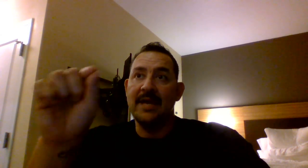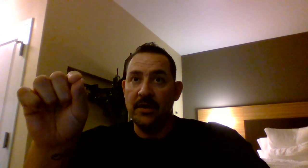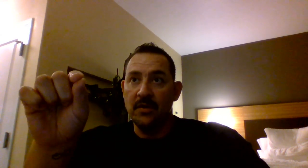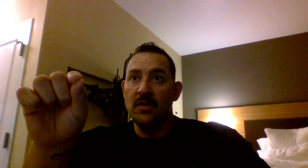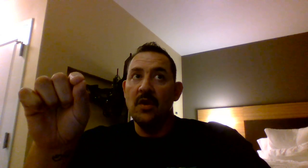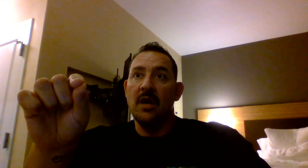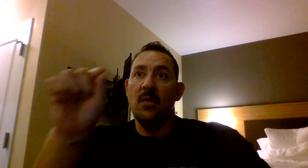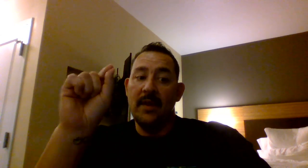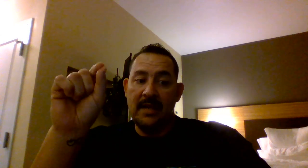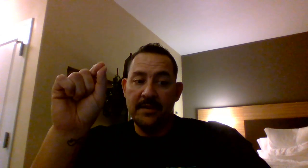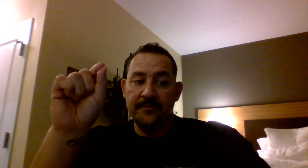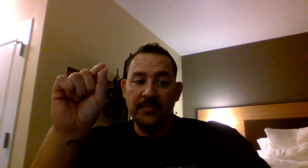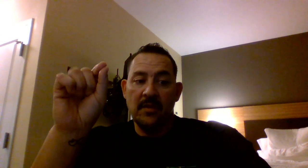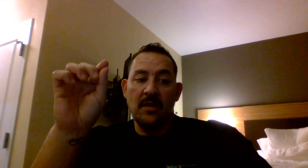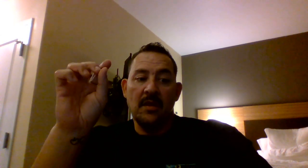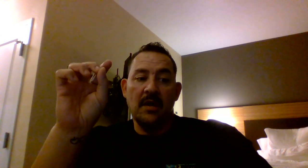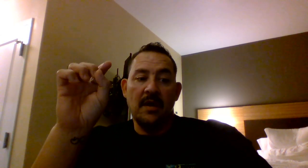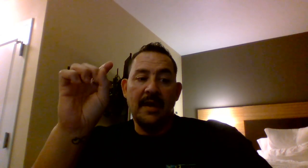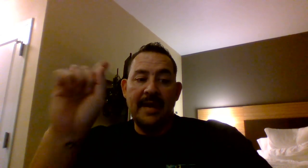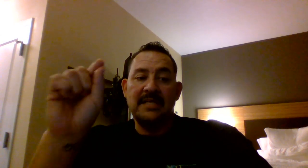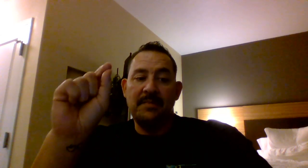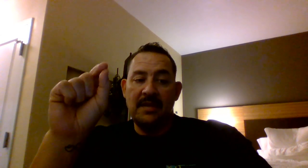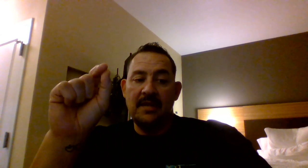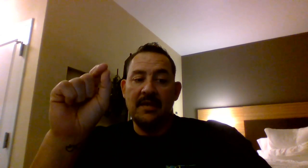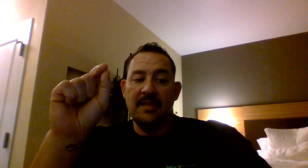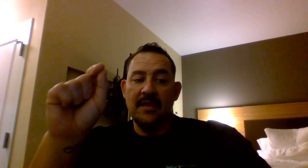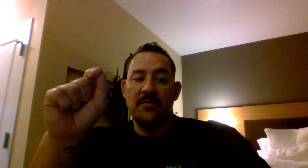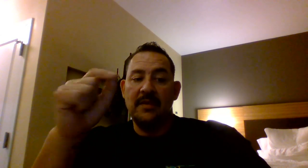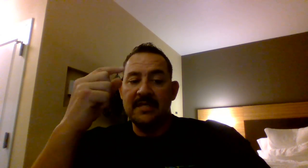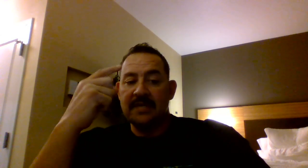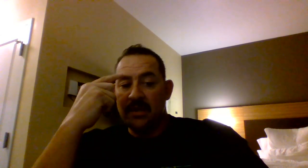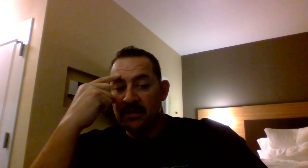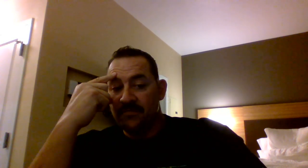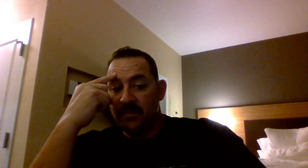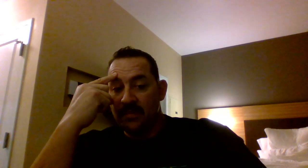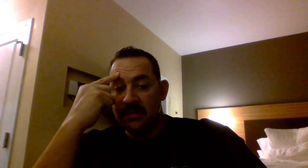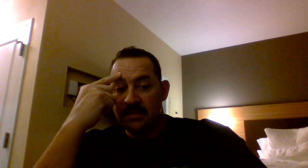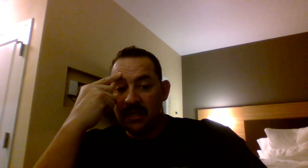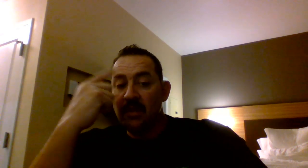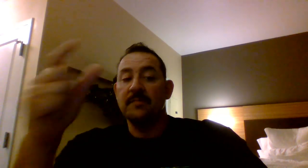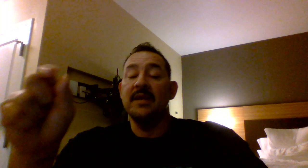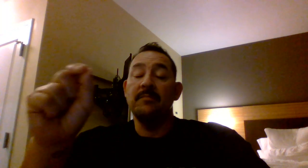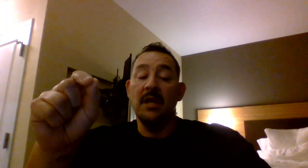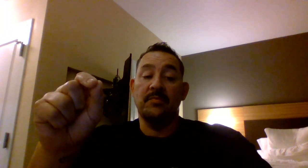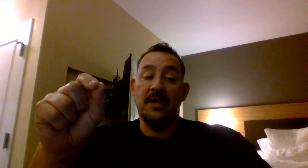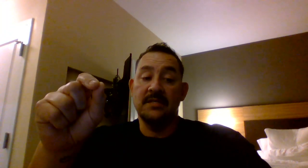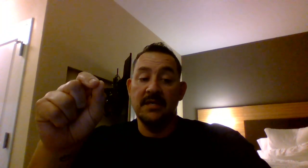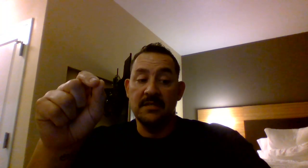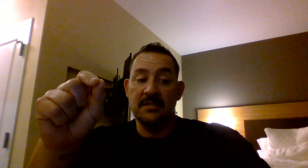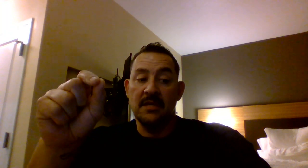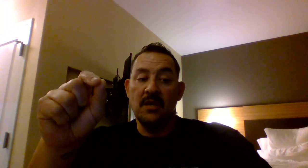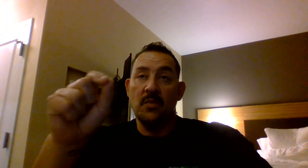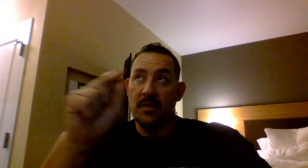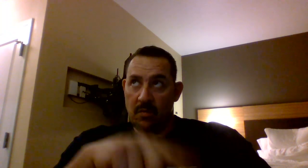later when needed. ATP can then release the energy from the cellular metabolic processes